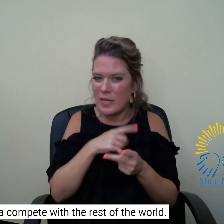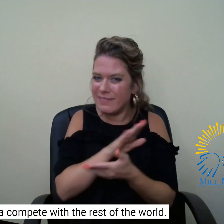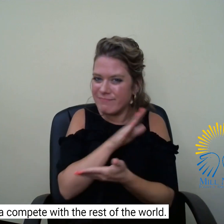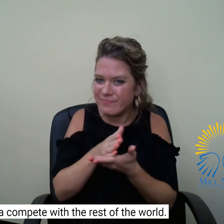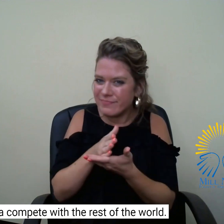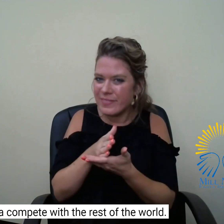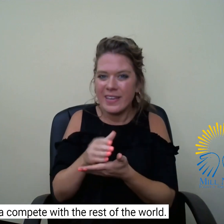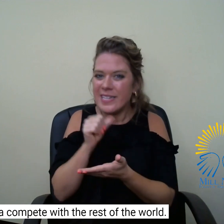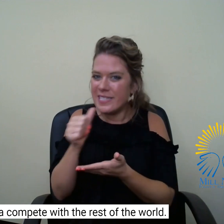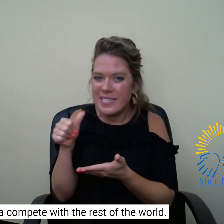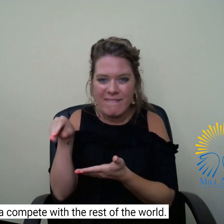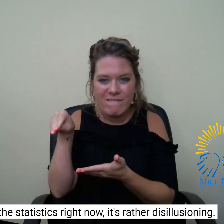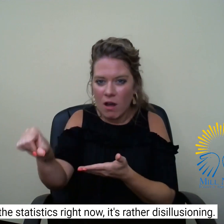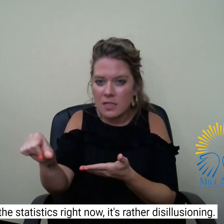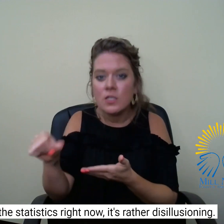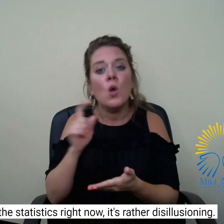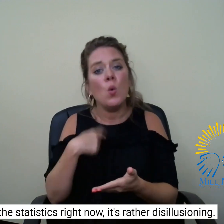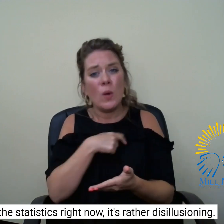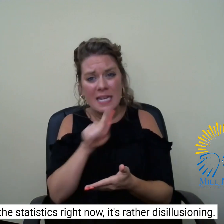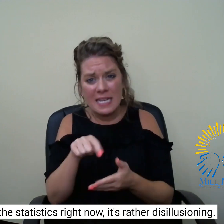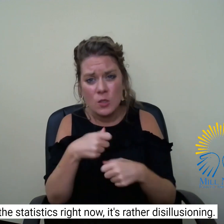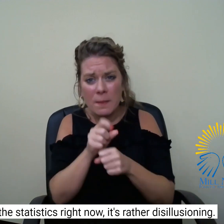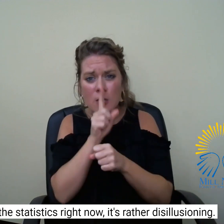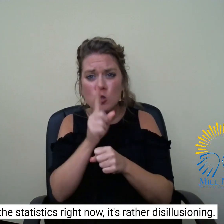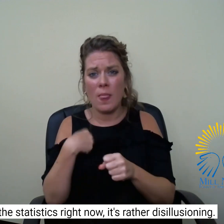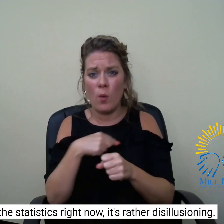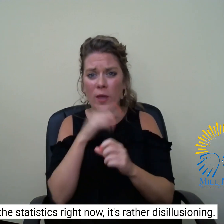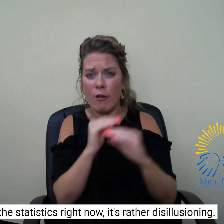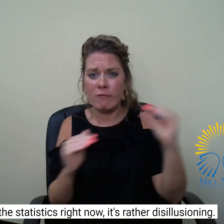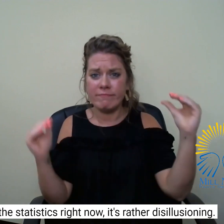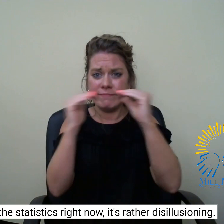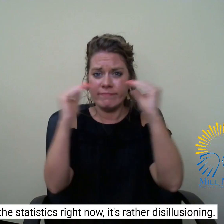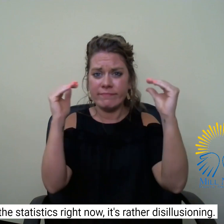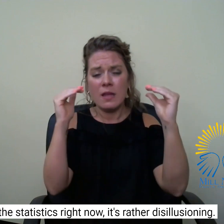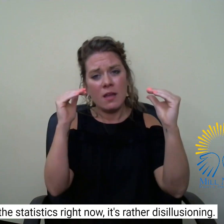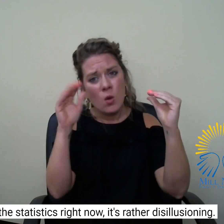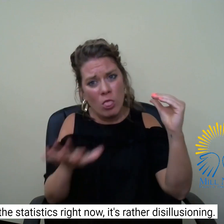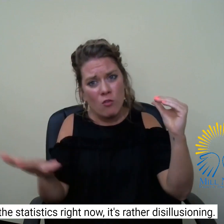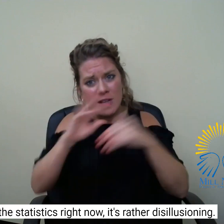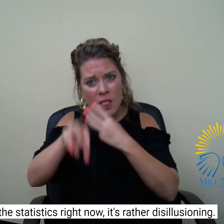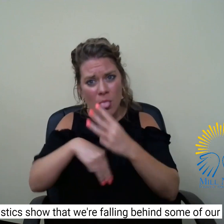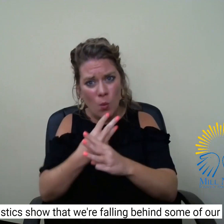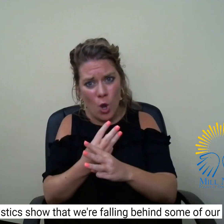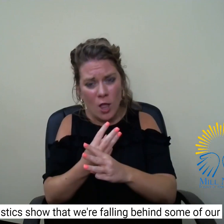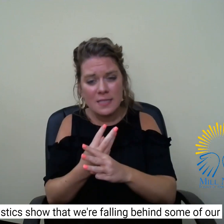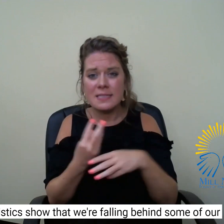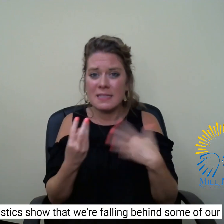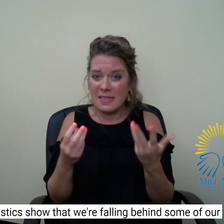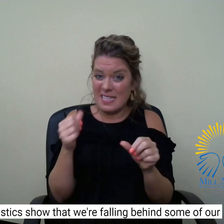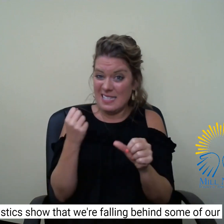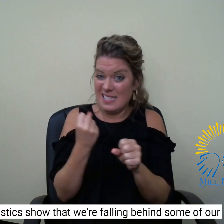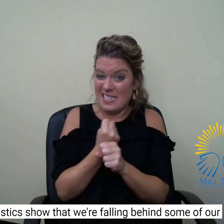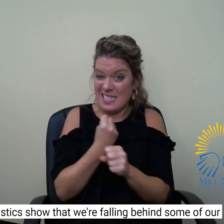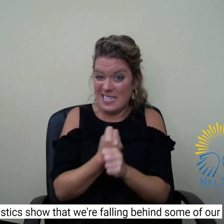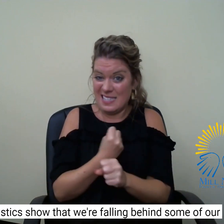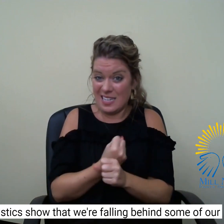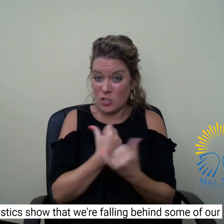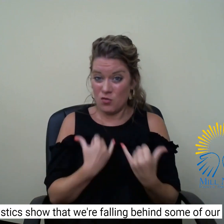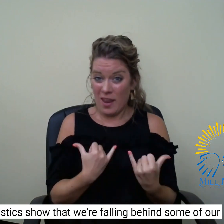with the rest of the world. When you look at the statistics right now, it's rather disillusioning. The education statistics show that we're falling